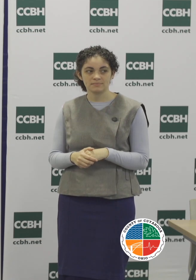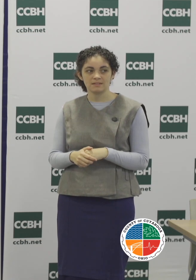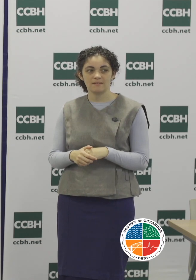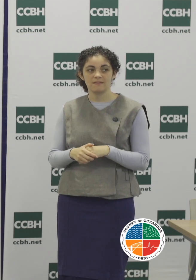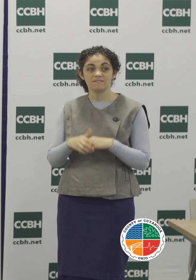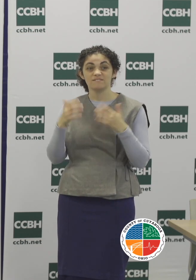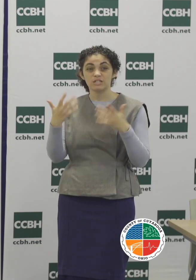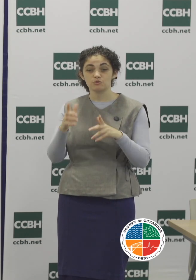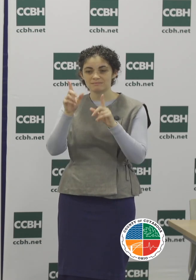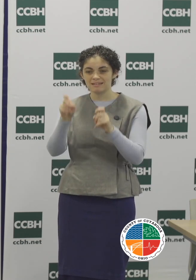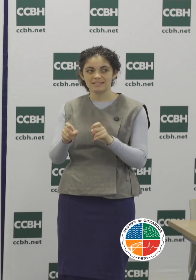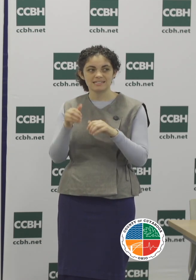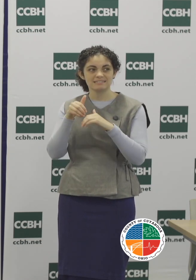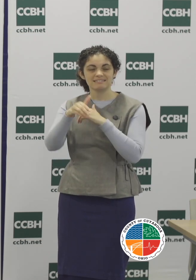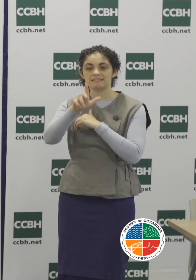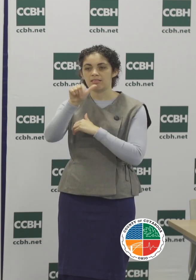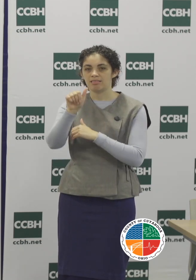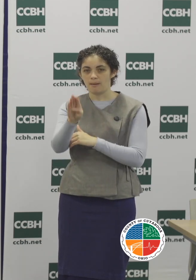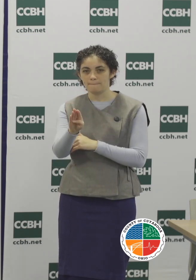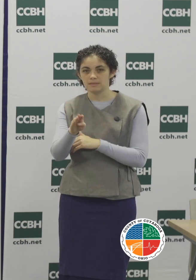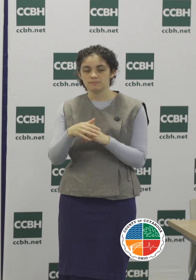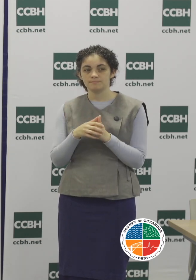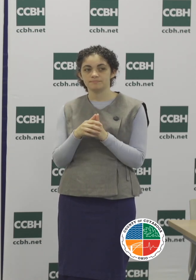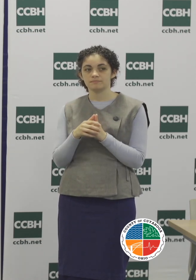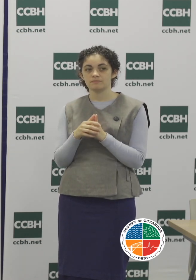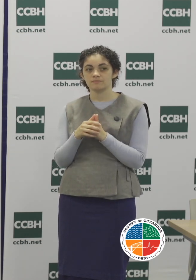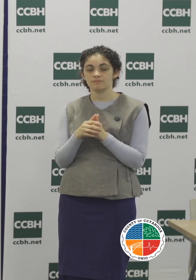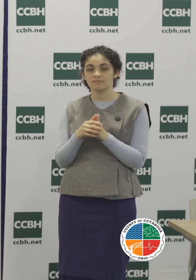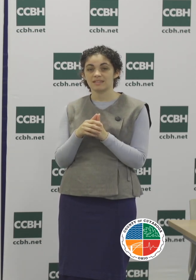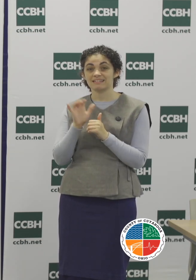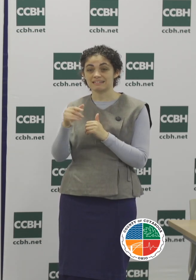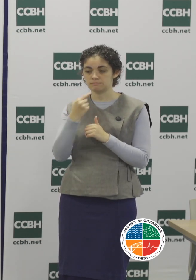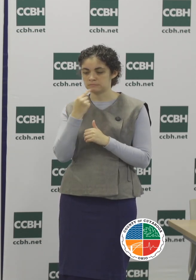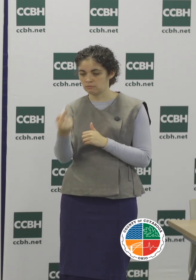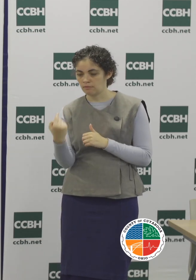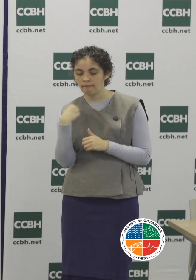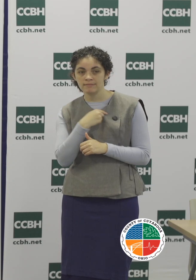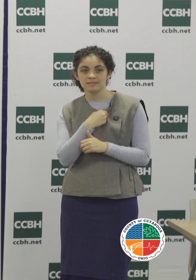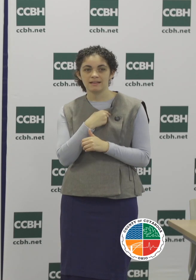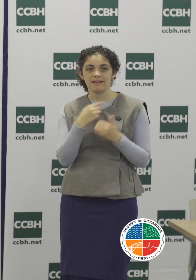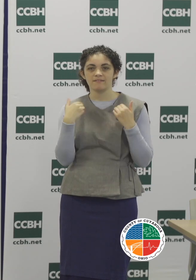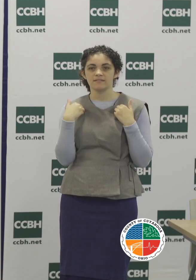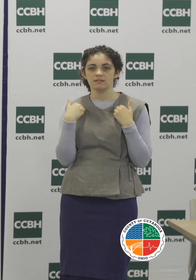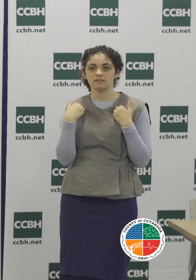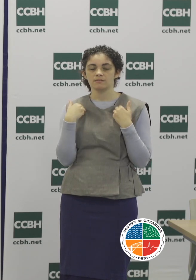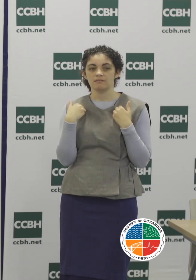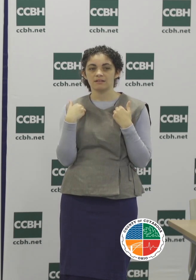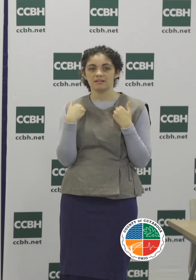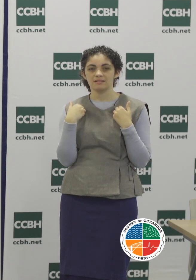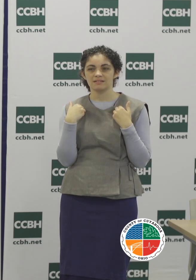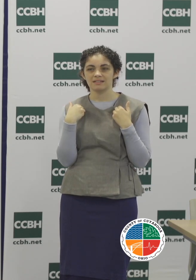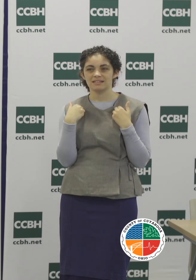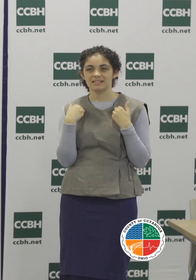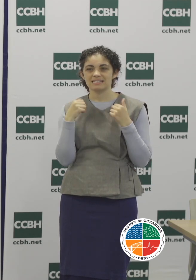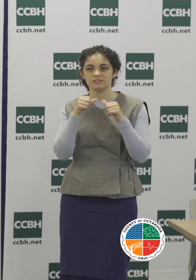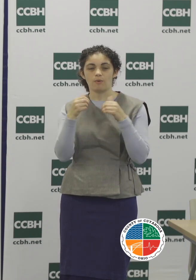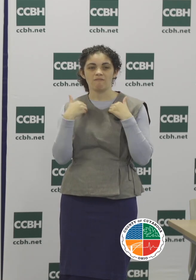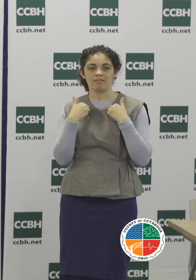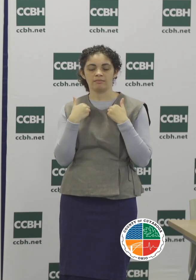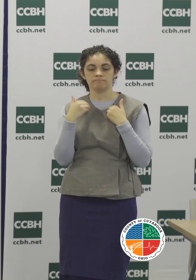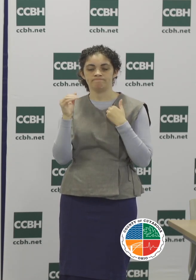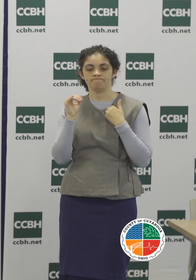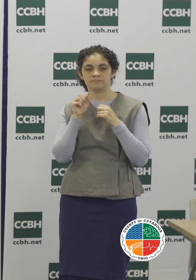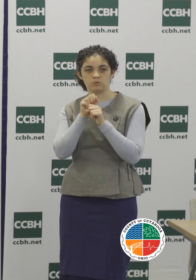test is done, then it is sent to the lab, where that tells us whether there is if there's living virus that can